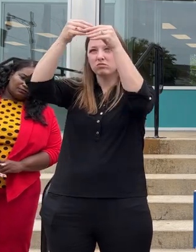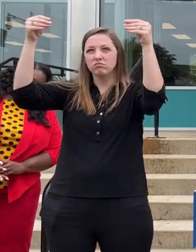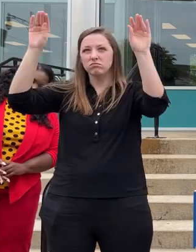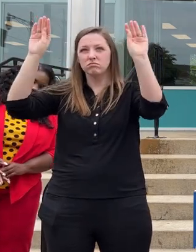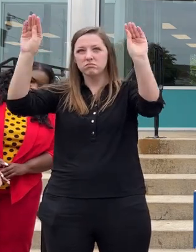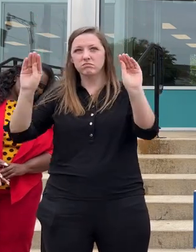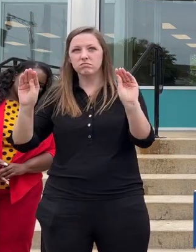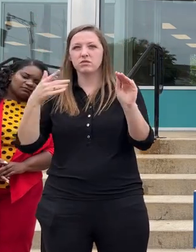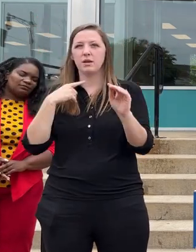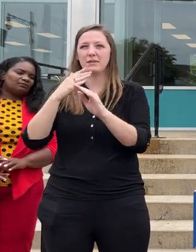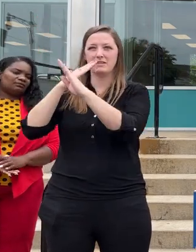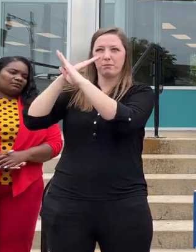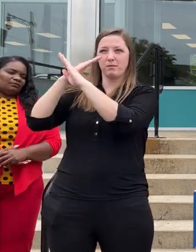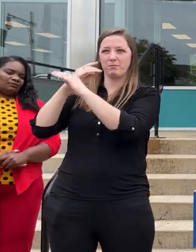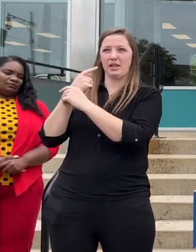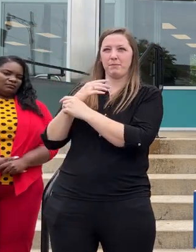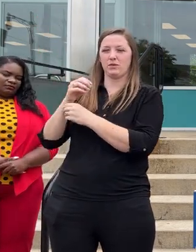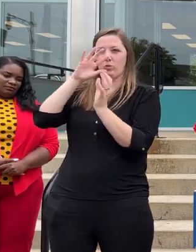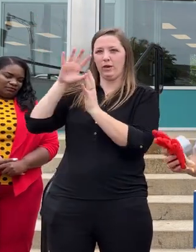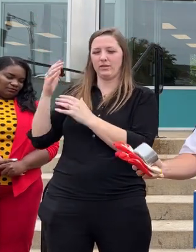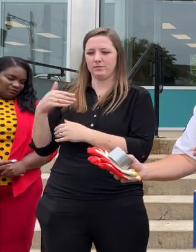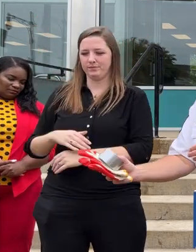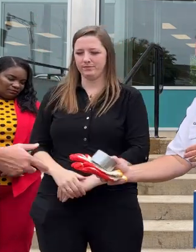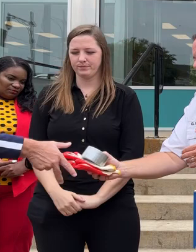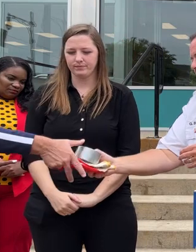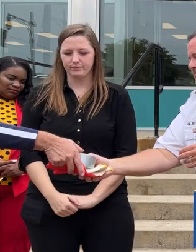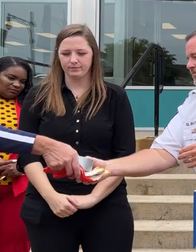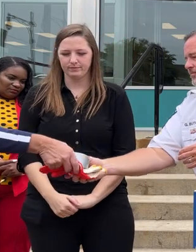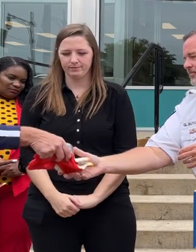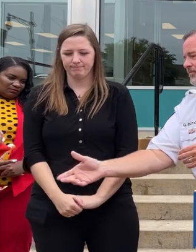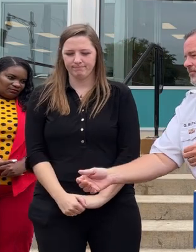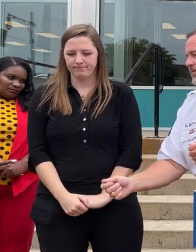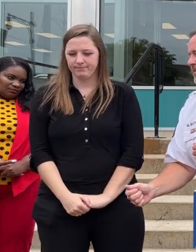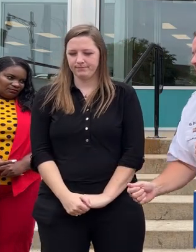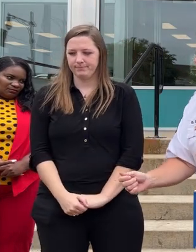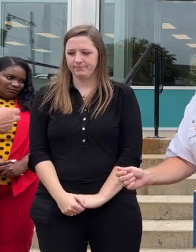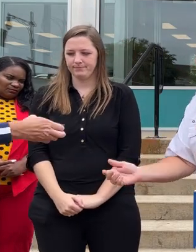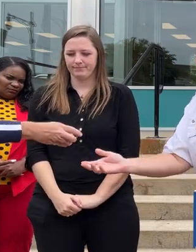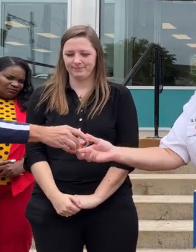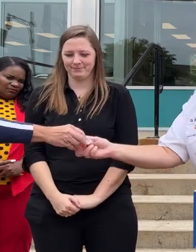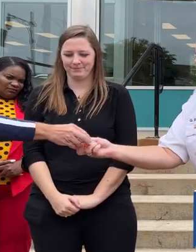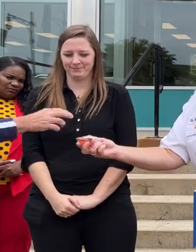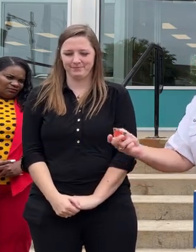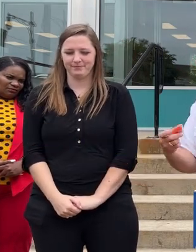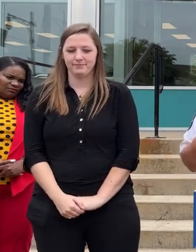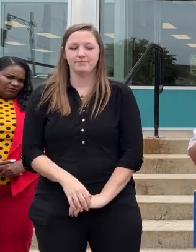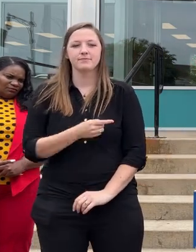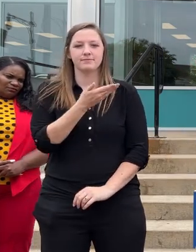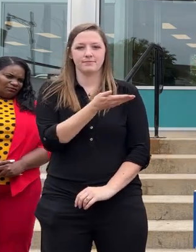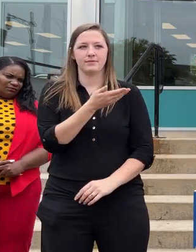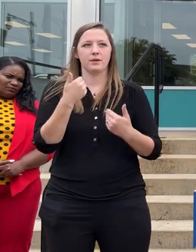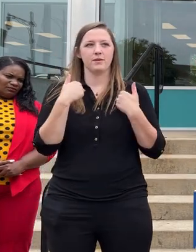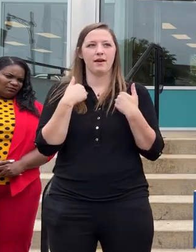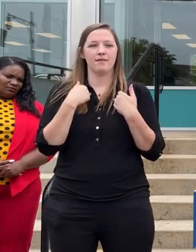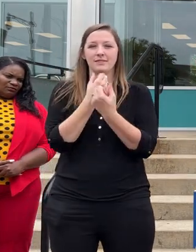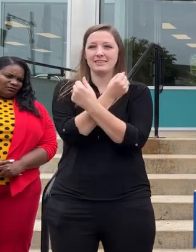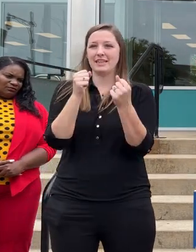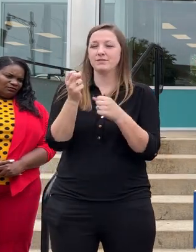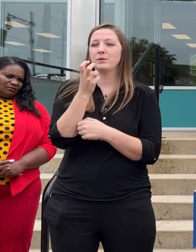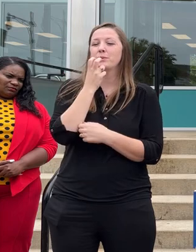yourself warm, and the gloves will help your hands. Here we have a safety